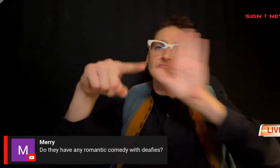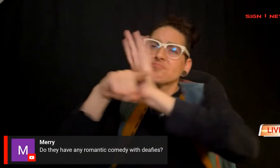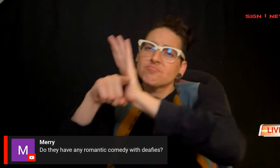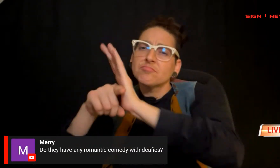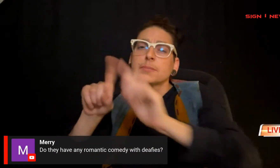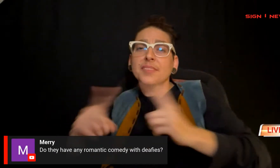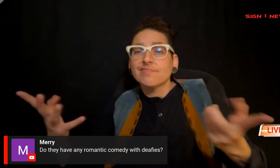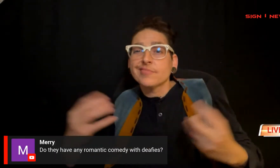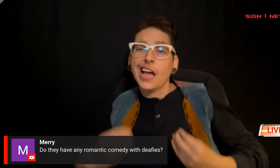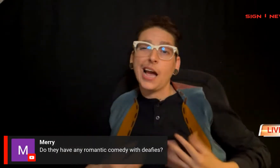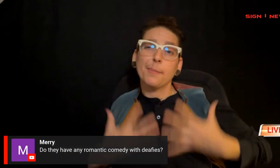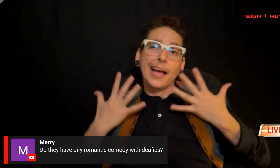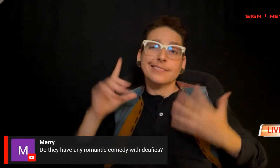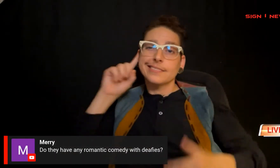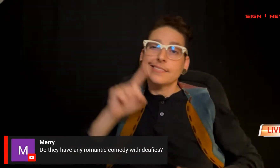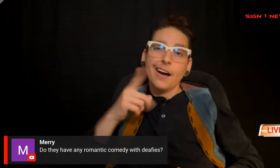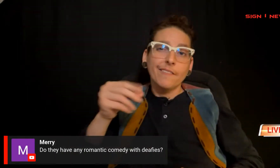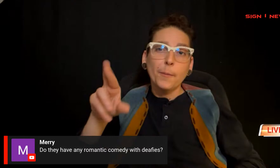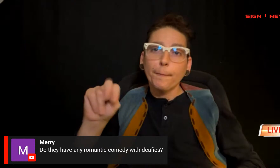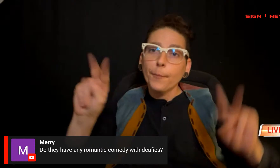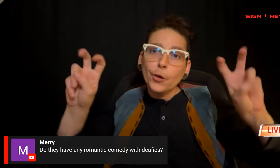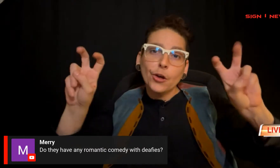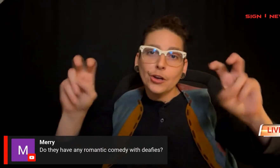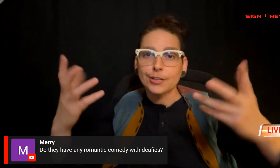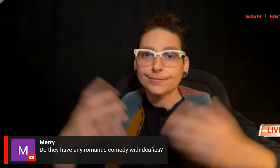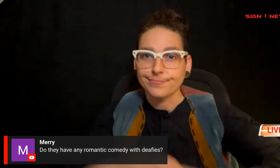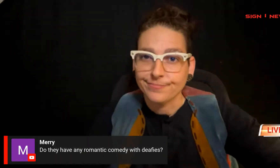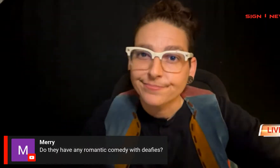You know, you've heard the term inspiration porn.